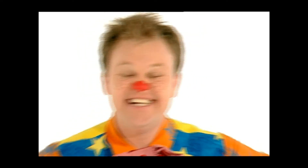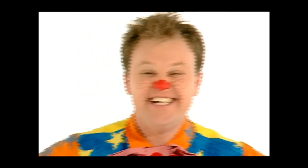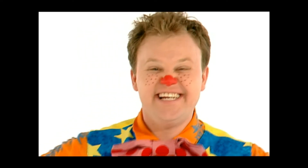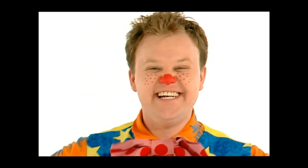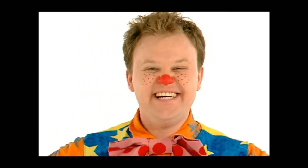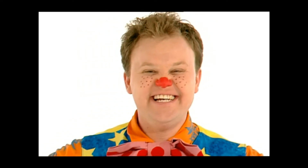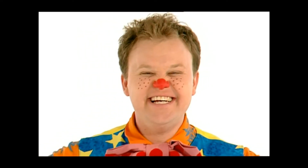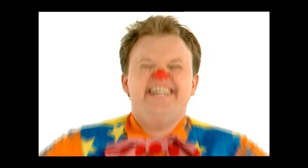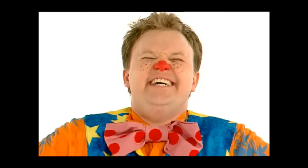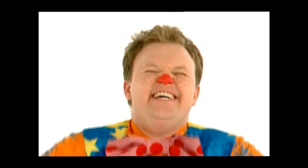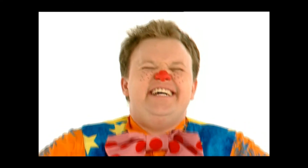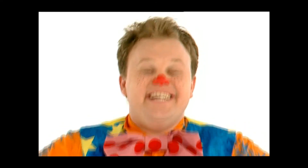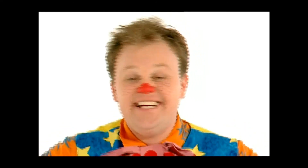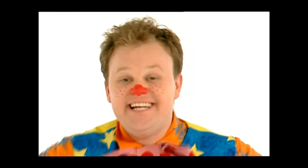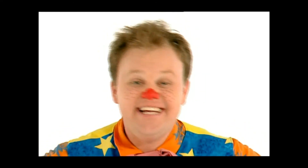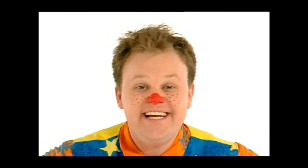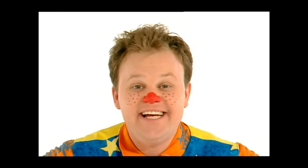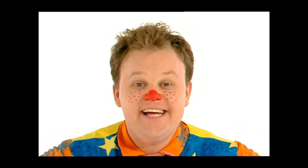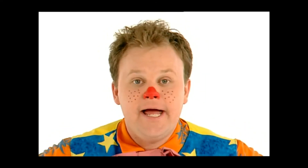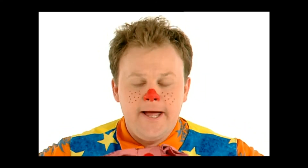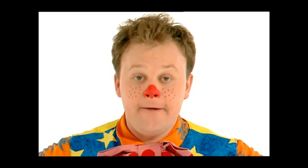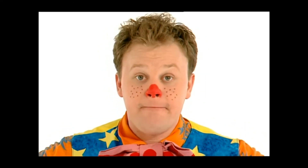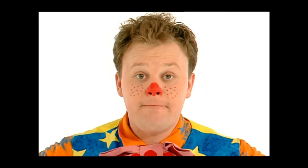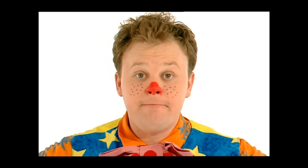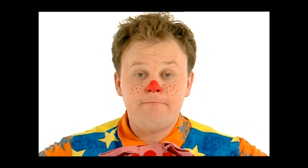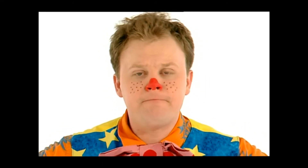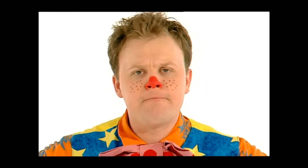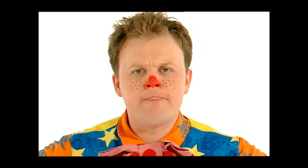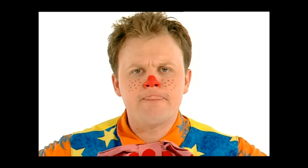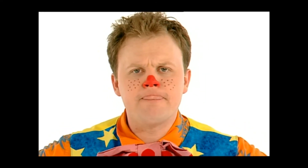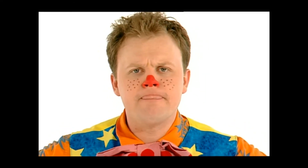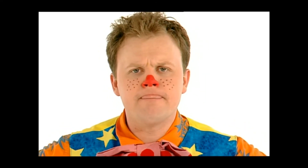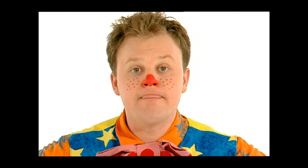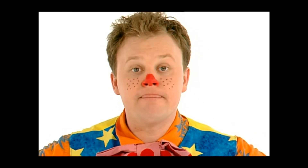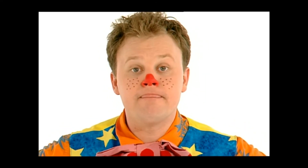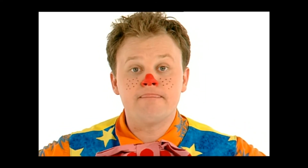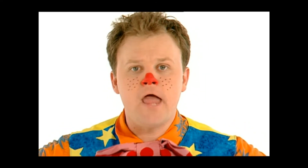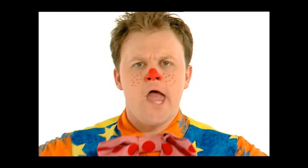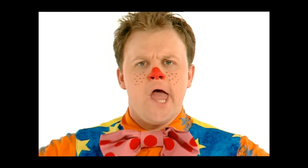They were funny faces. But, Mr. Tumble, what do you like to do best?